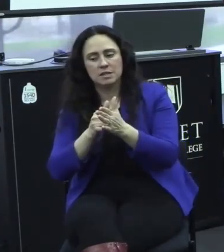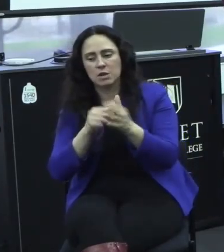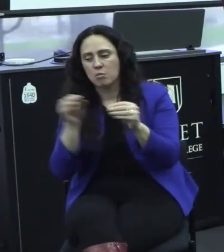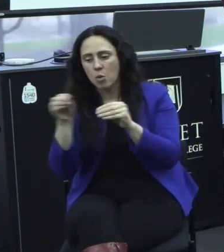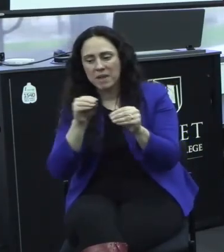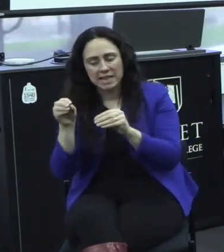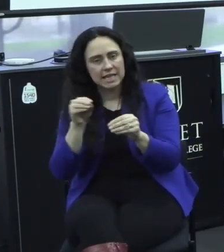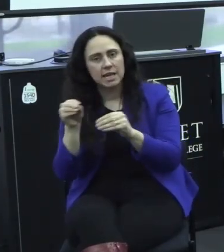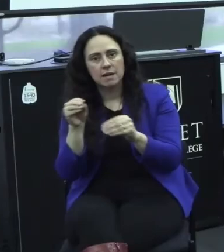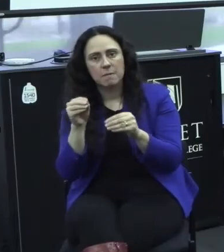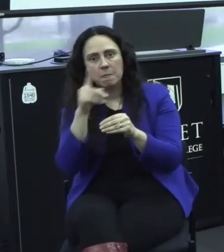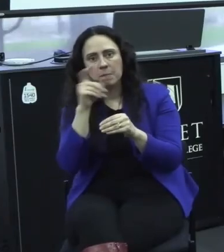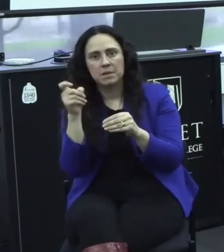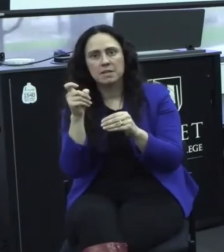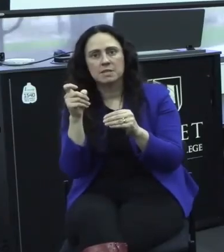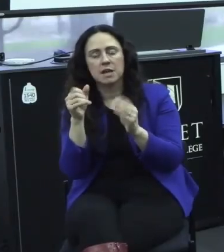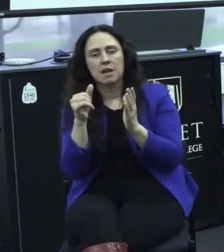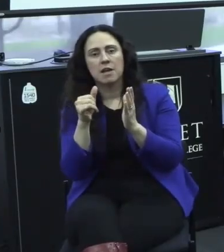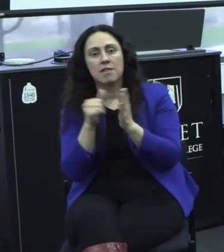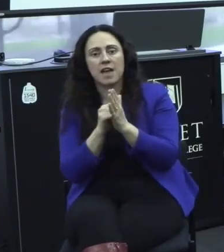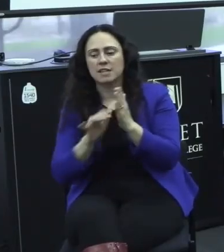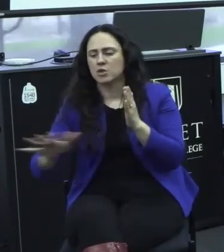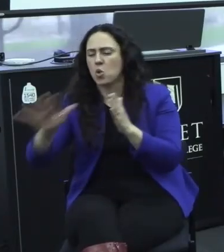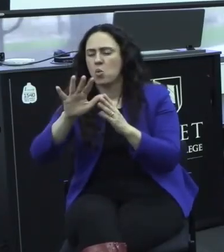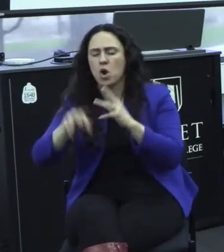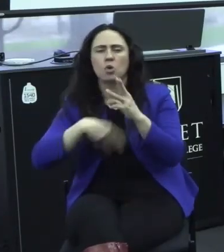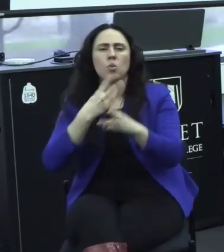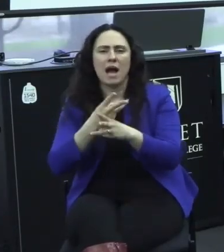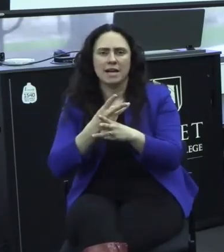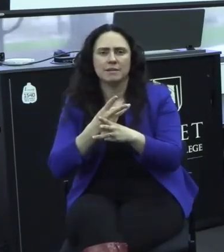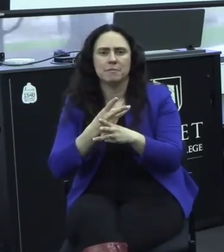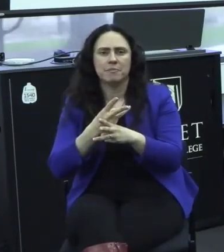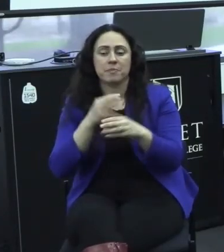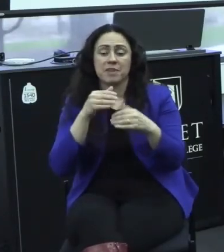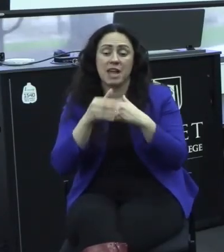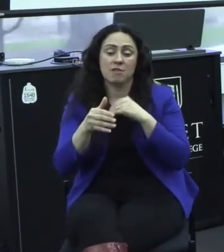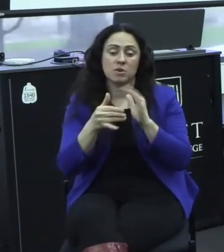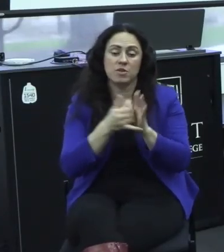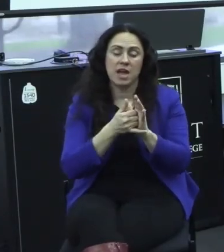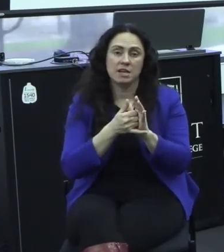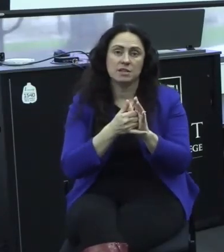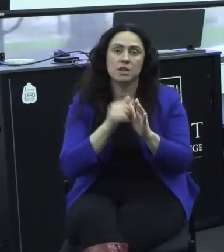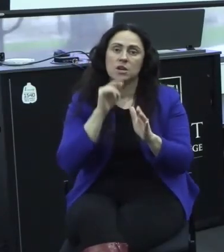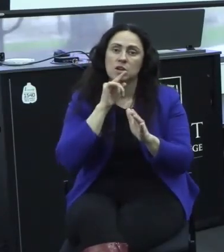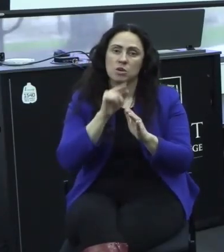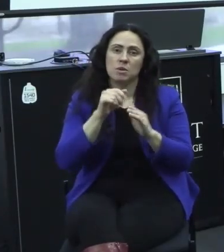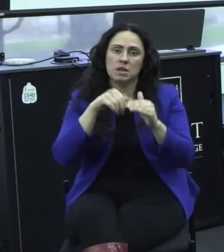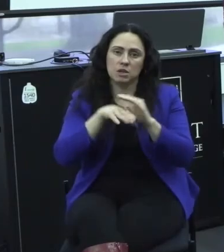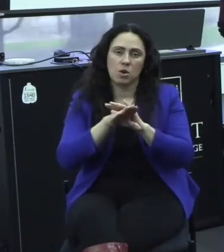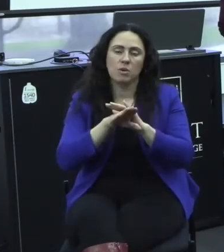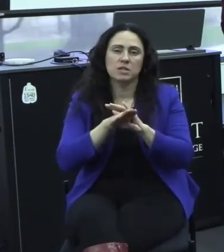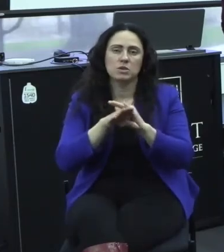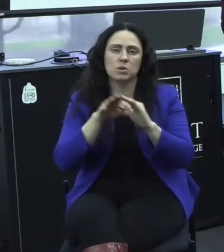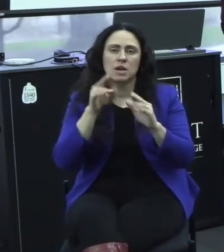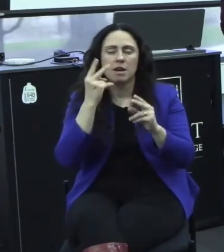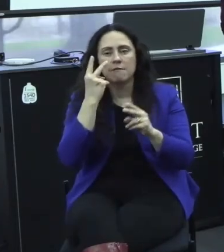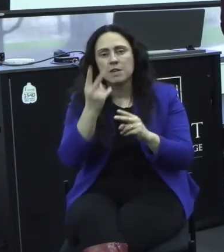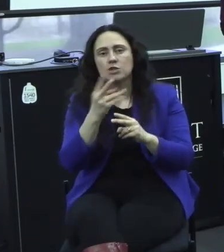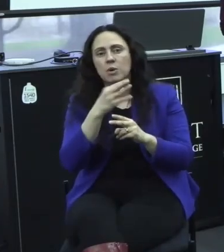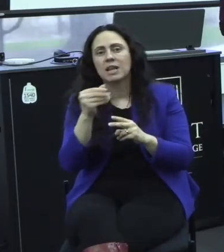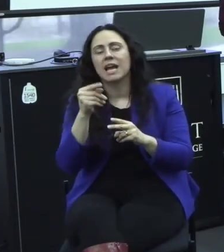are, because that's, that's worldwide. After that, you really go into visual and